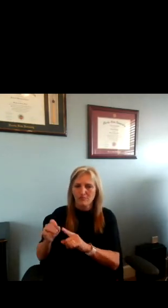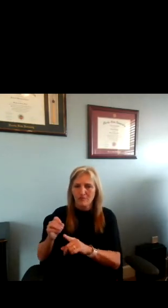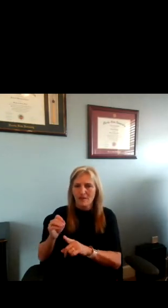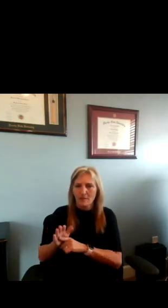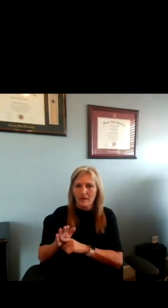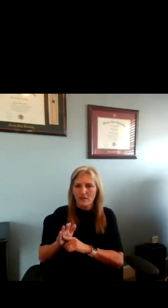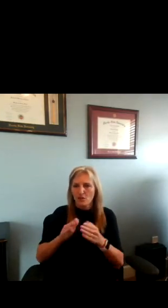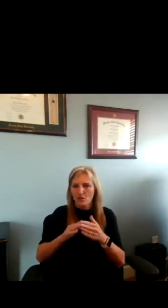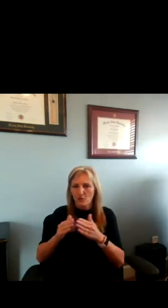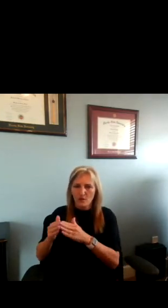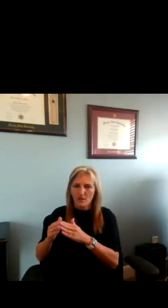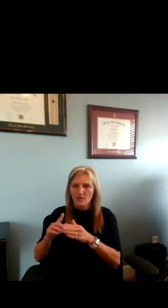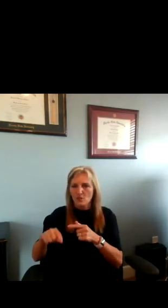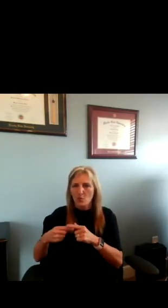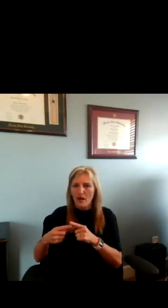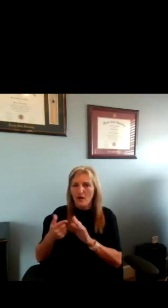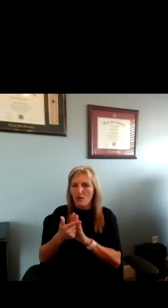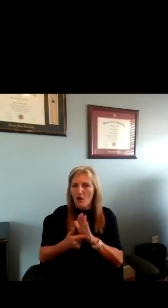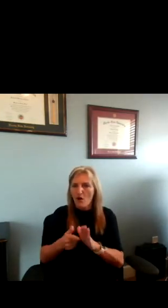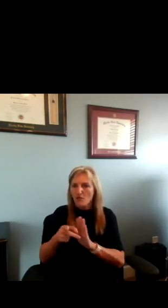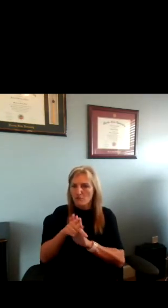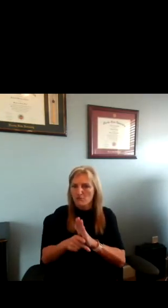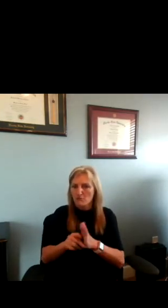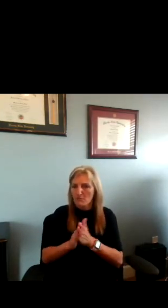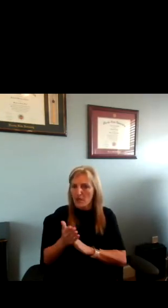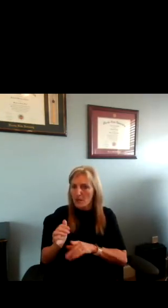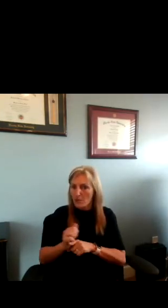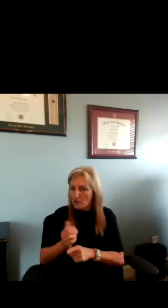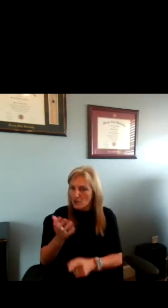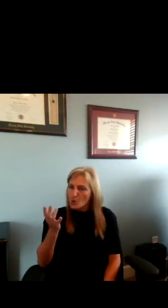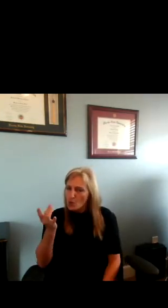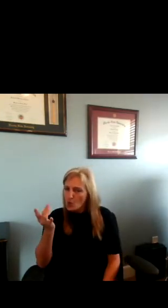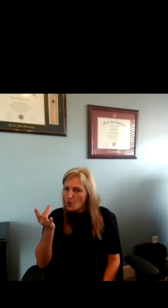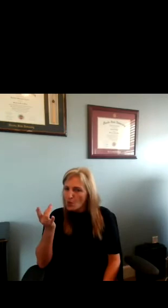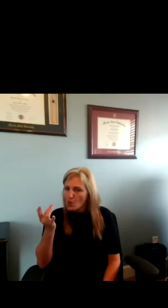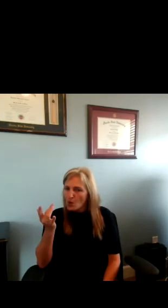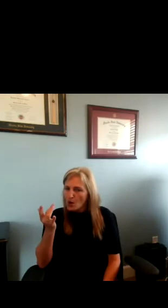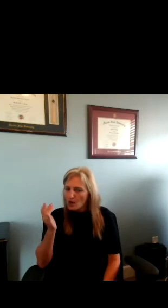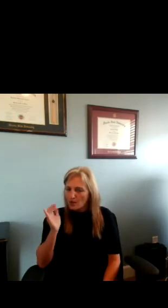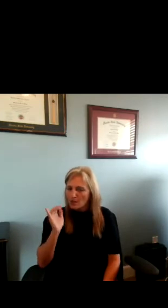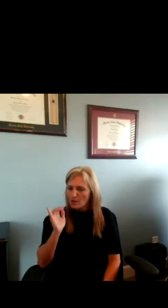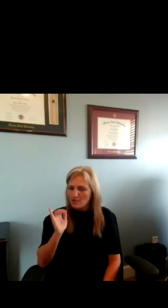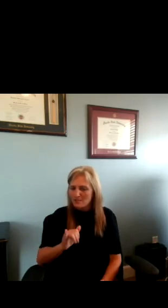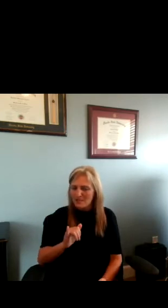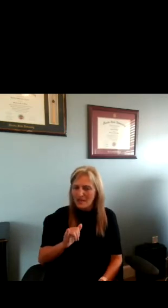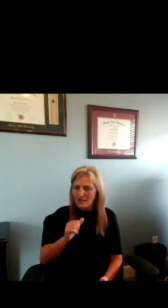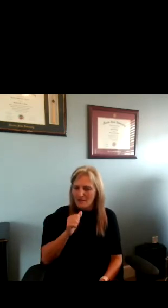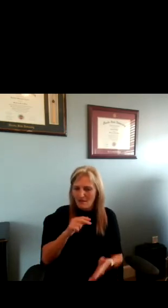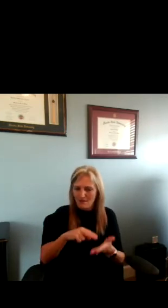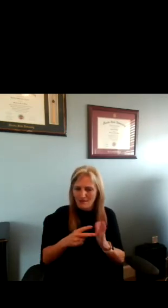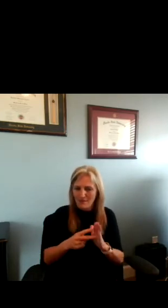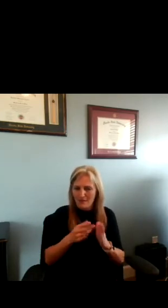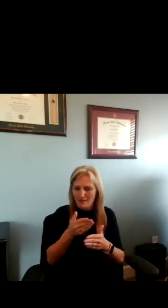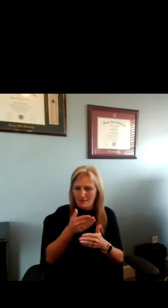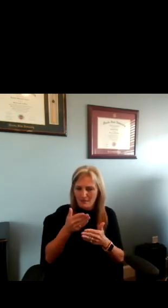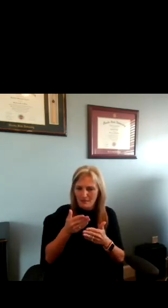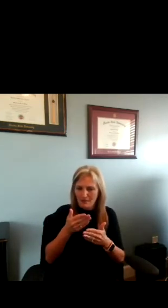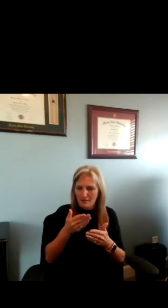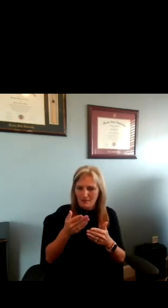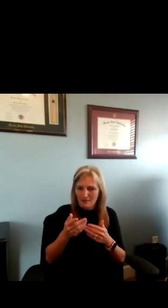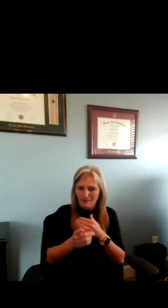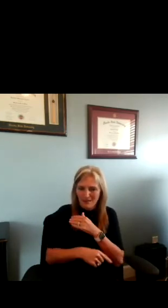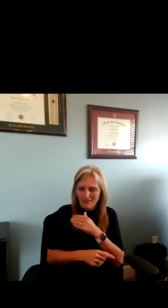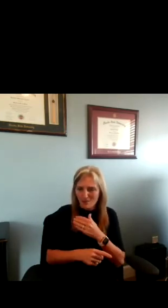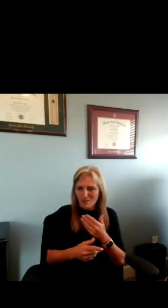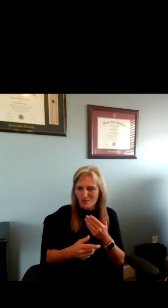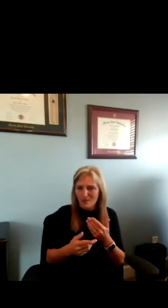and policies become practice? Why are those unintended consequences? Concerns about